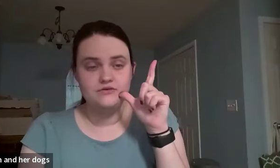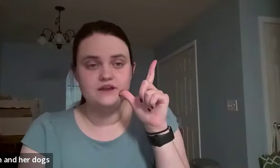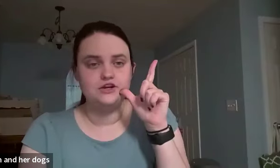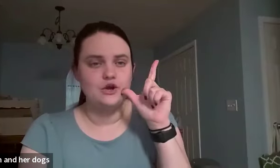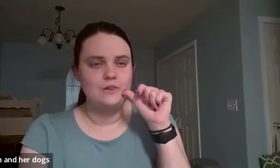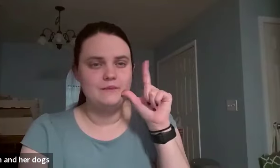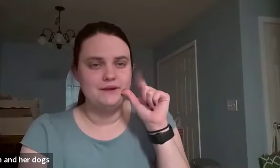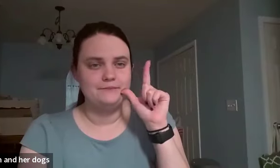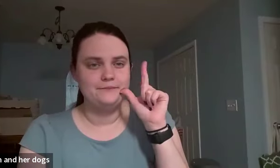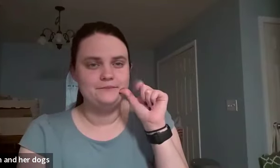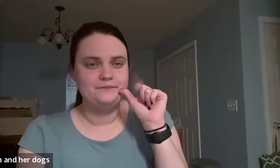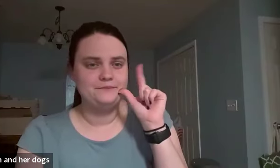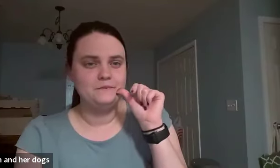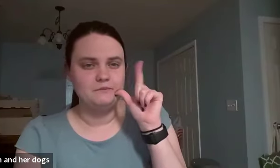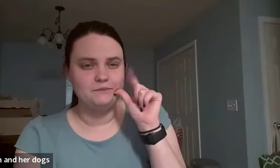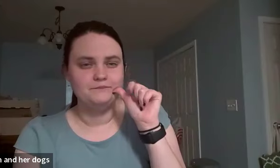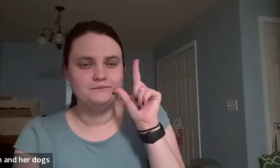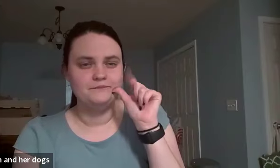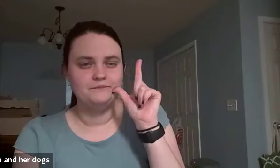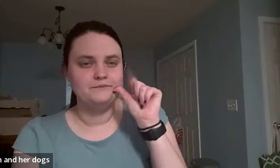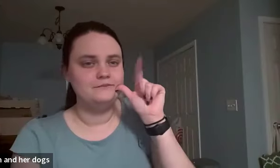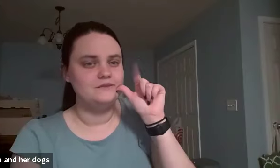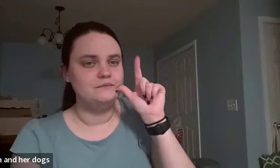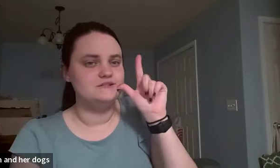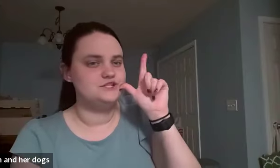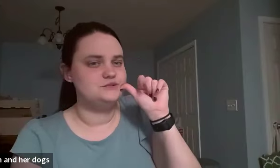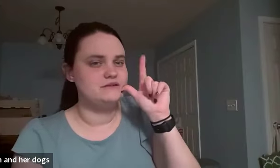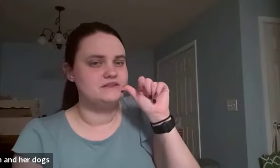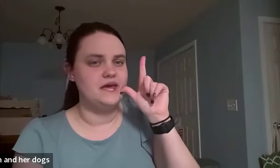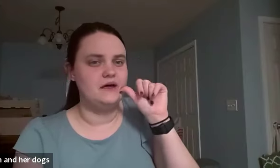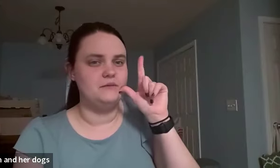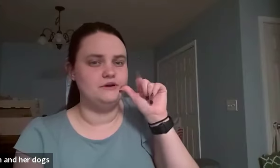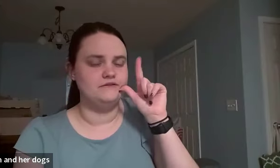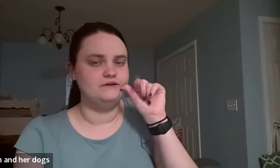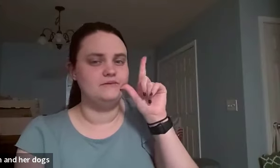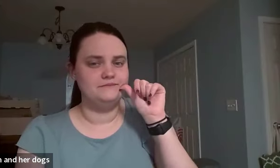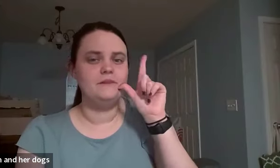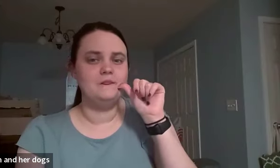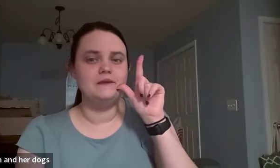mouth, and you're going to go lemon. Lemon. Lemon. So it's just bouncing that pointer finger down.